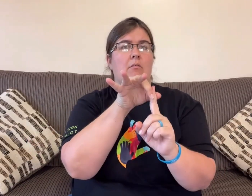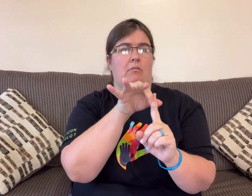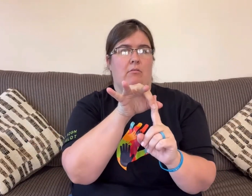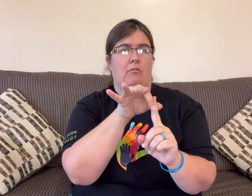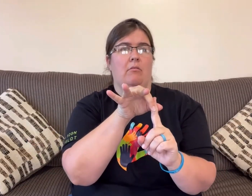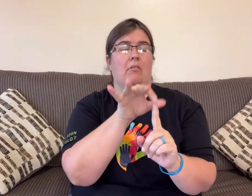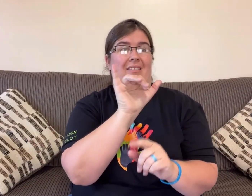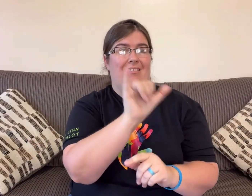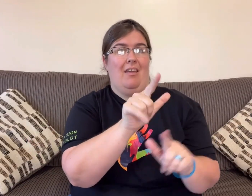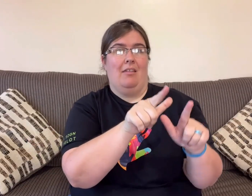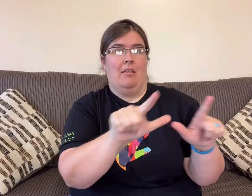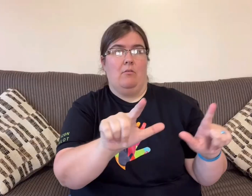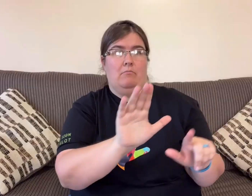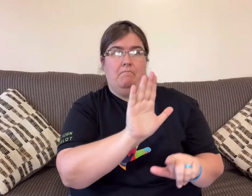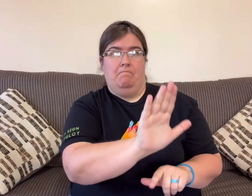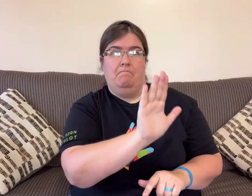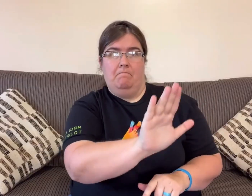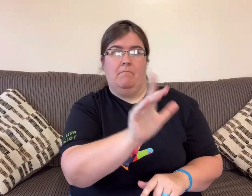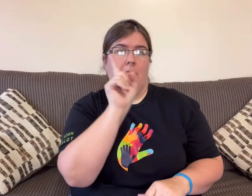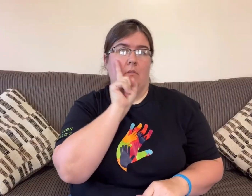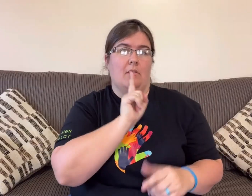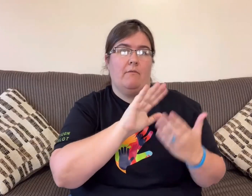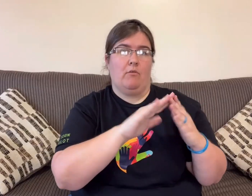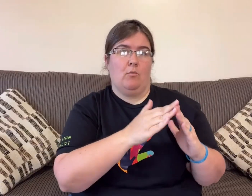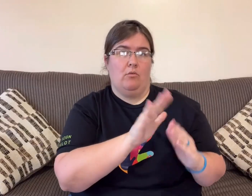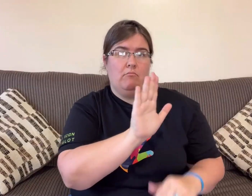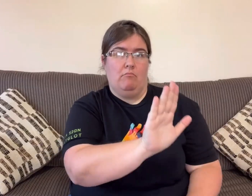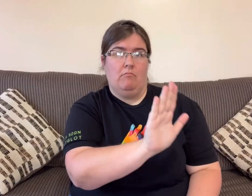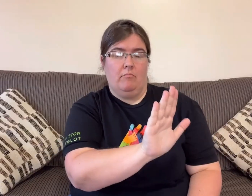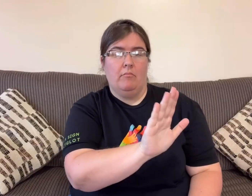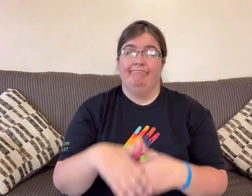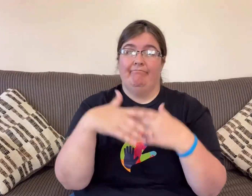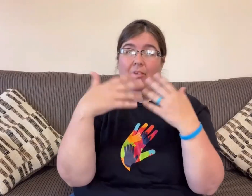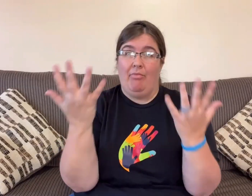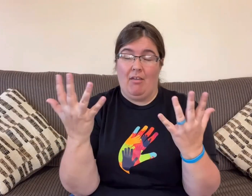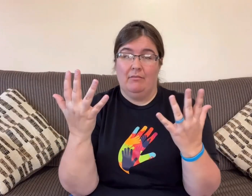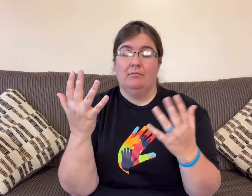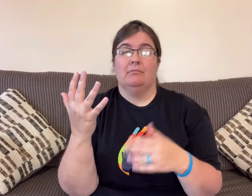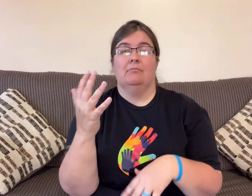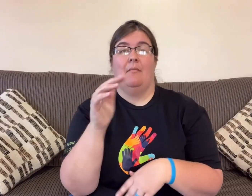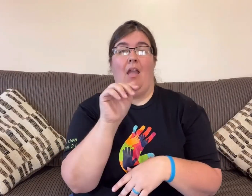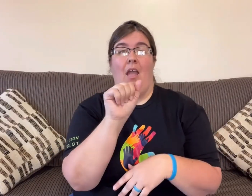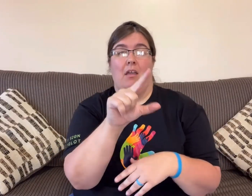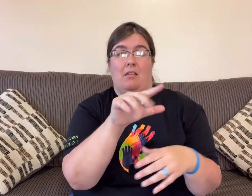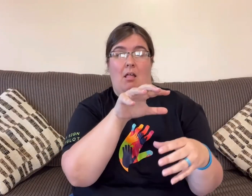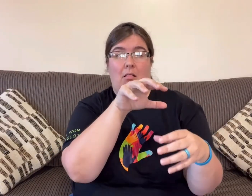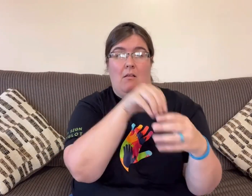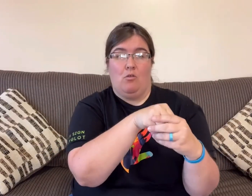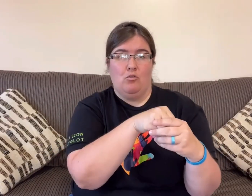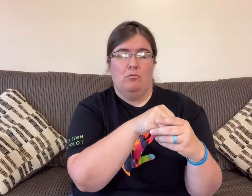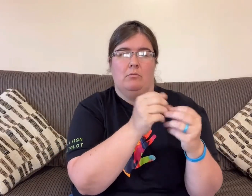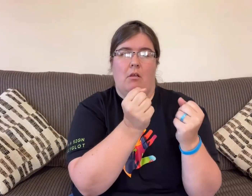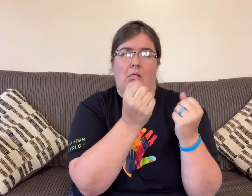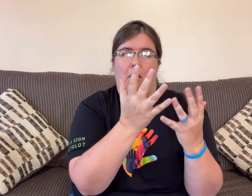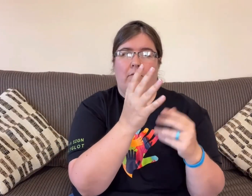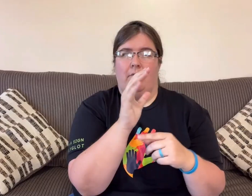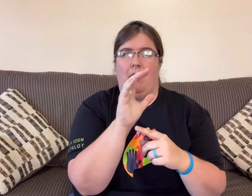unique because the language is inherently the deaf communities. Thus, ASL includes a lot of